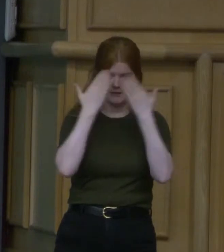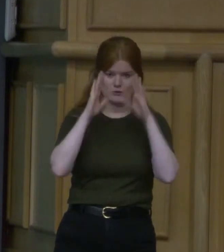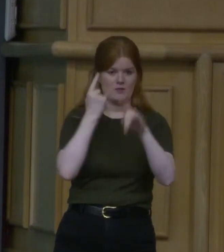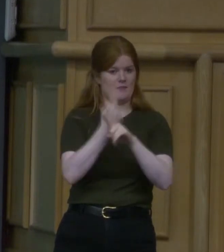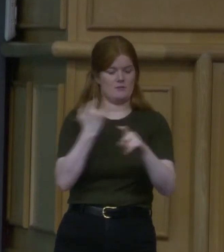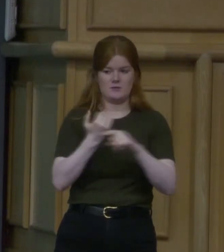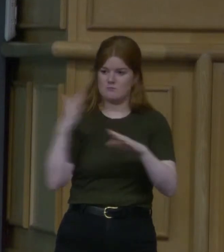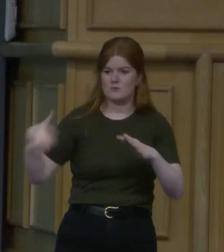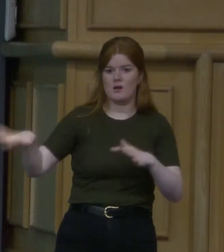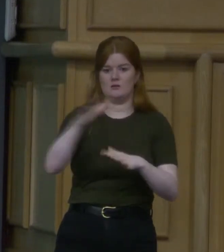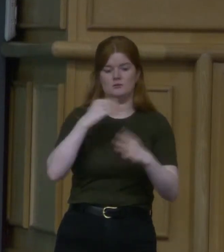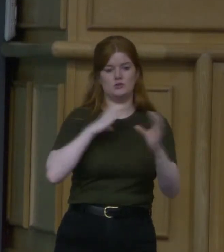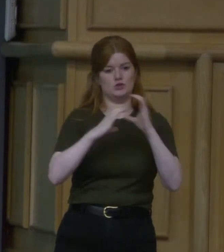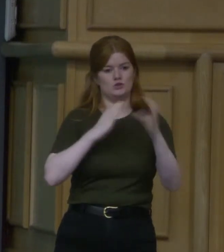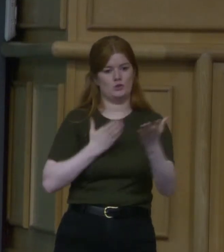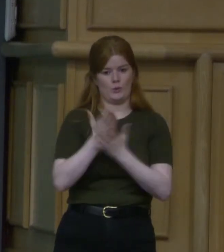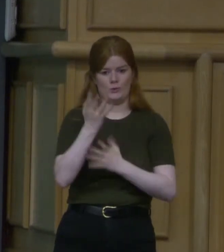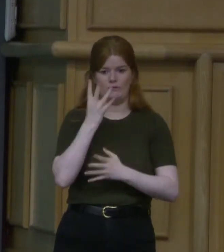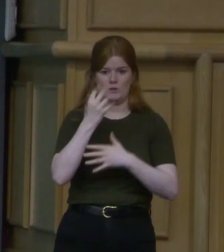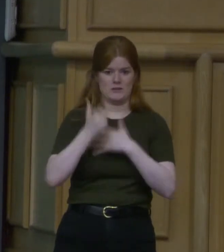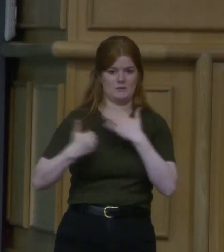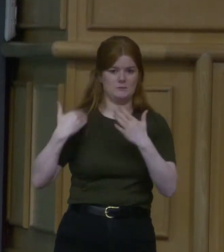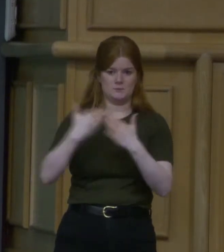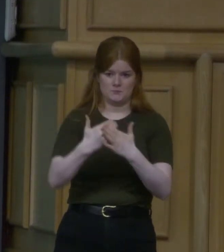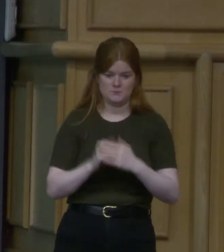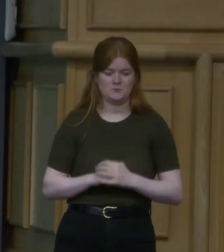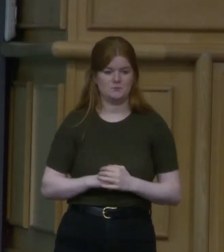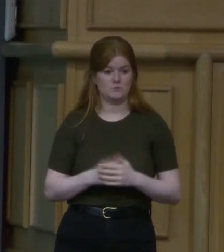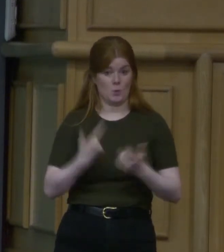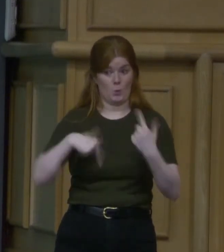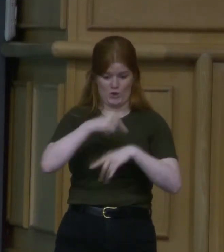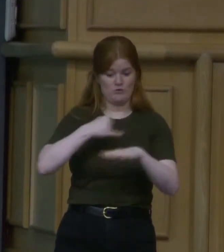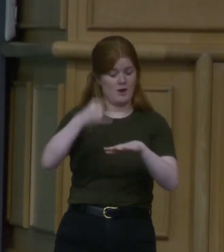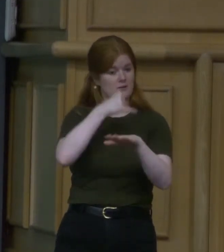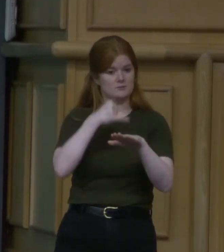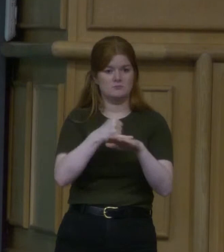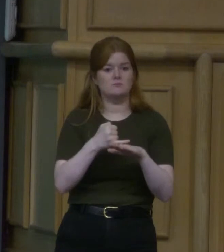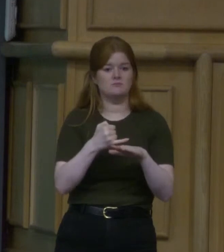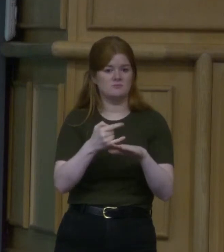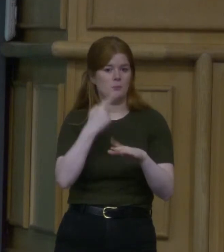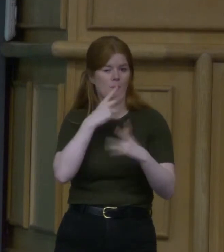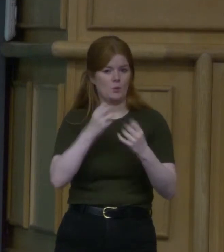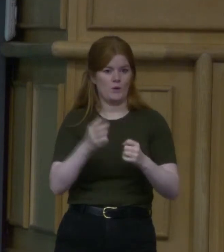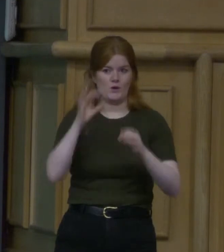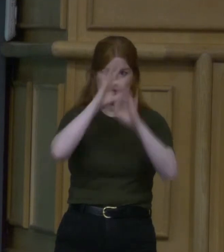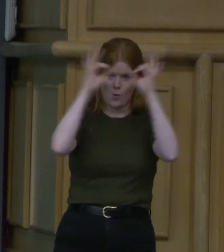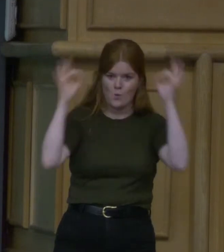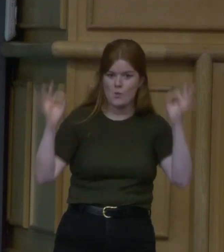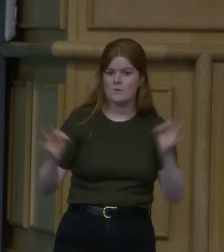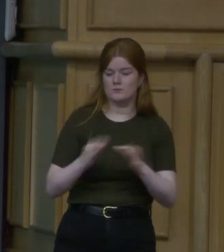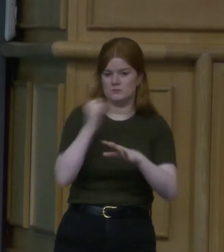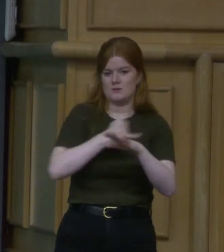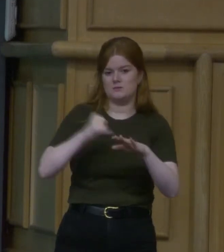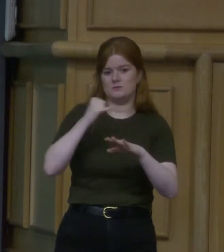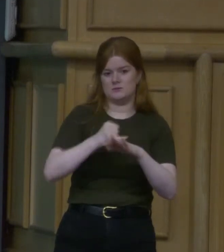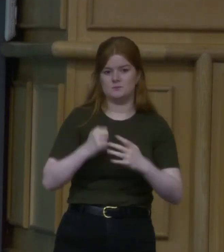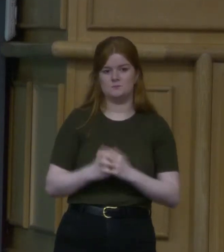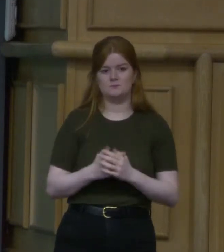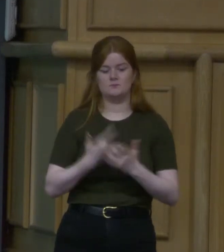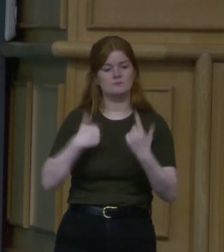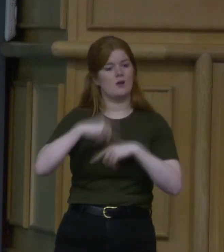every discussion across the 4 days. We are an island, but we are a global island.